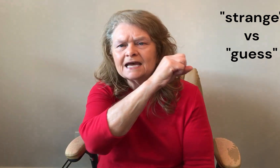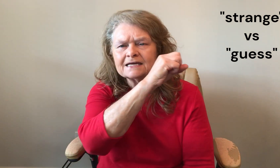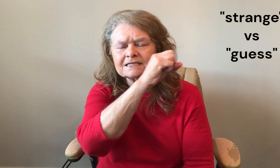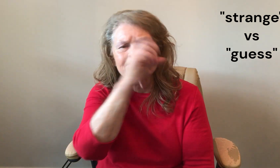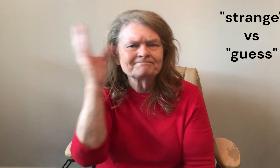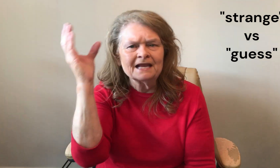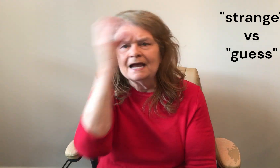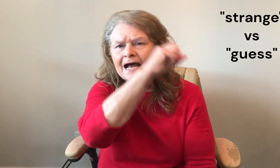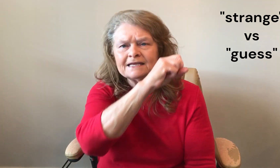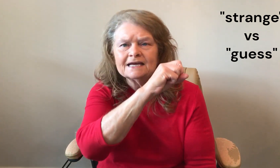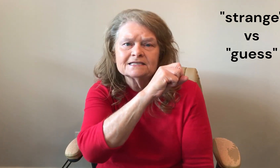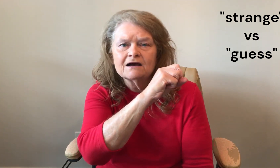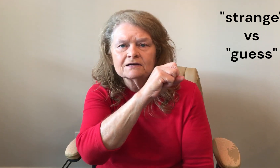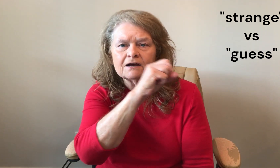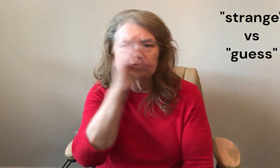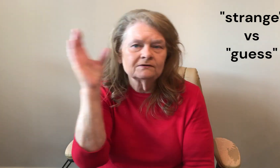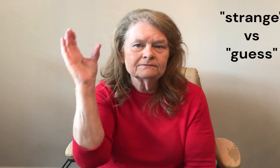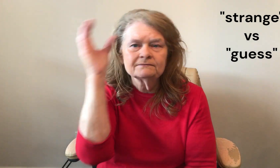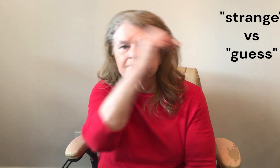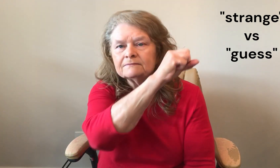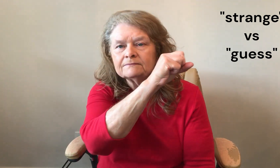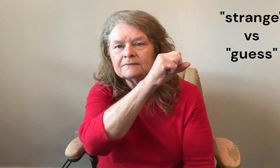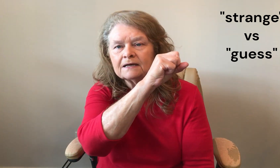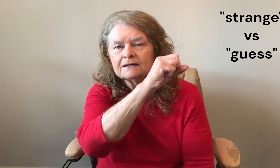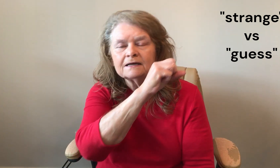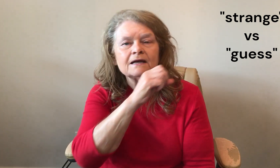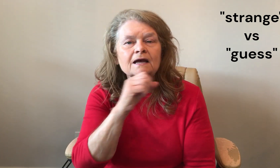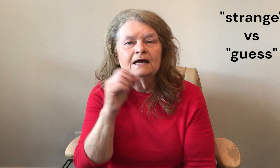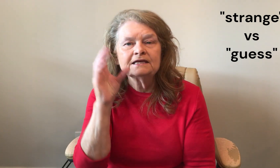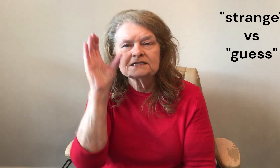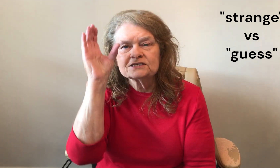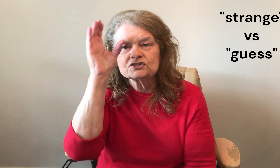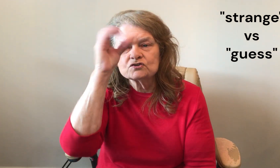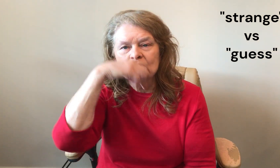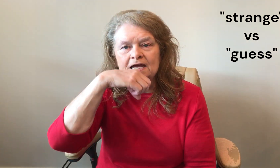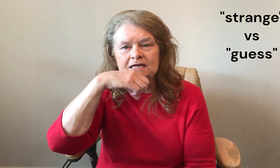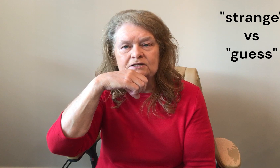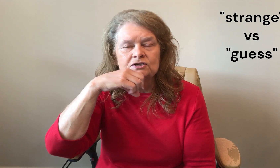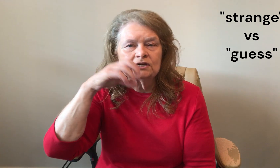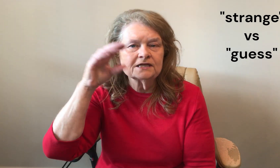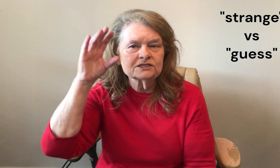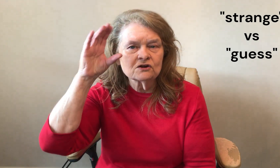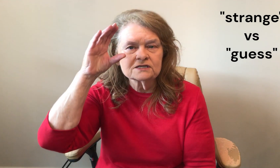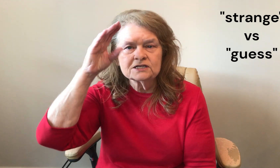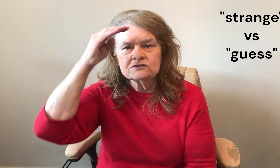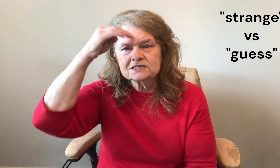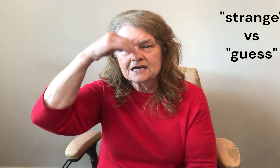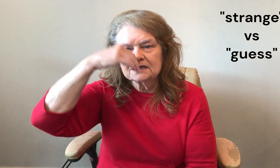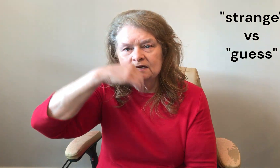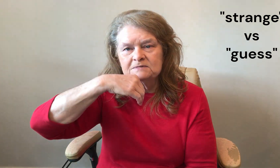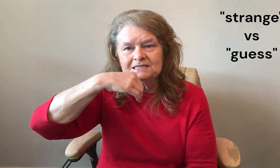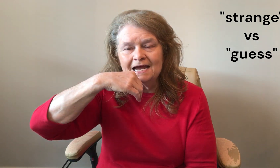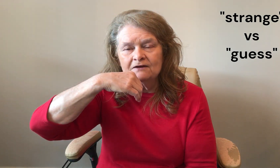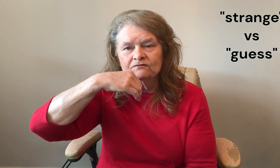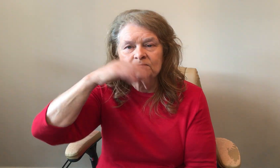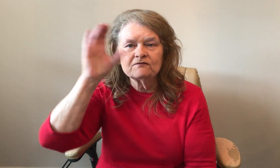guess I'll go. This is strange. It starts here and just kind of comes down from your